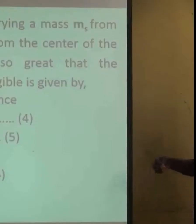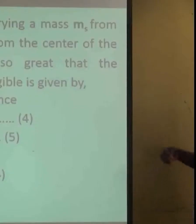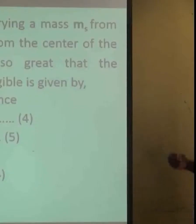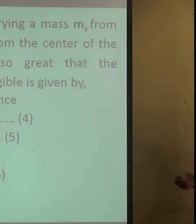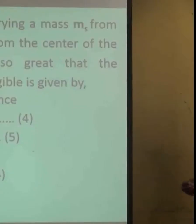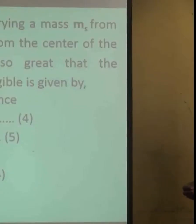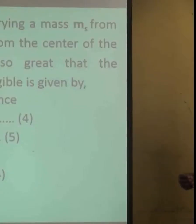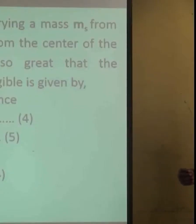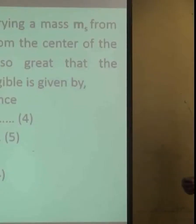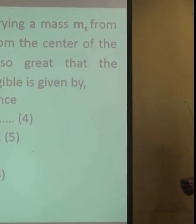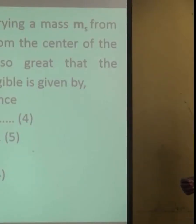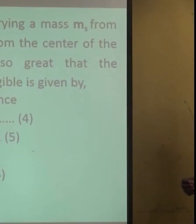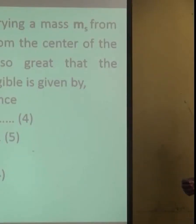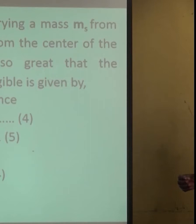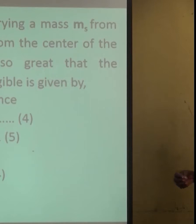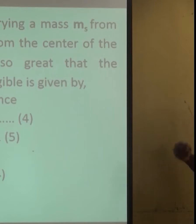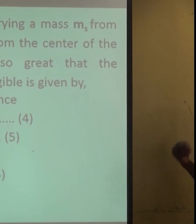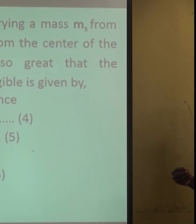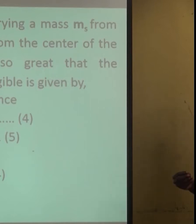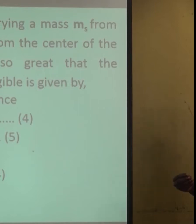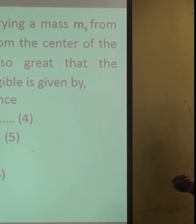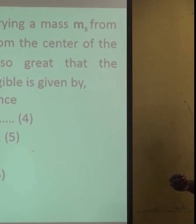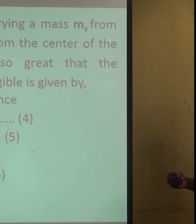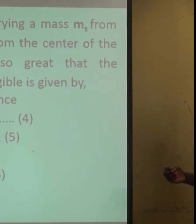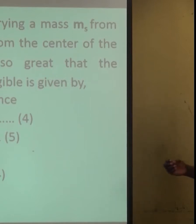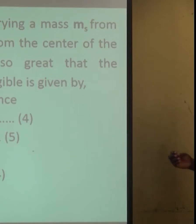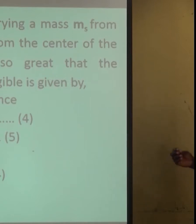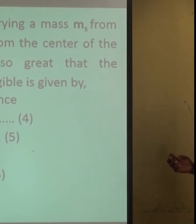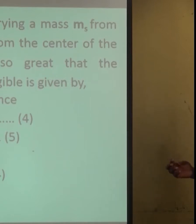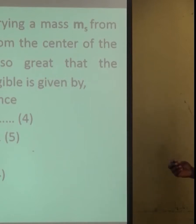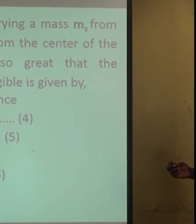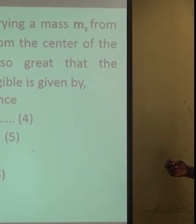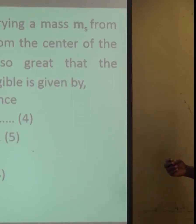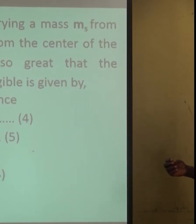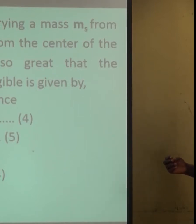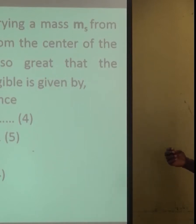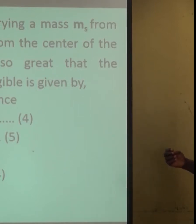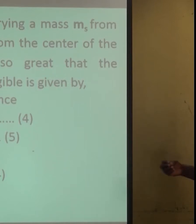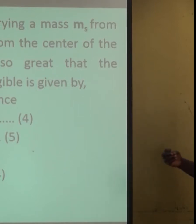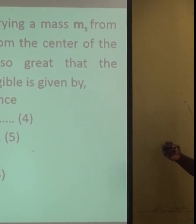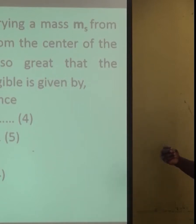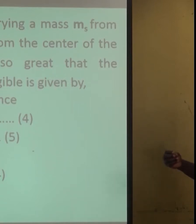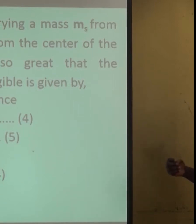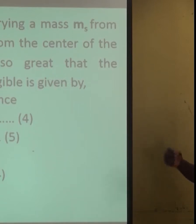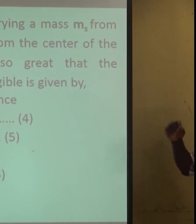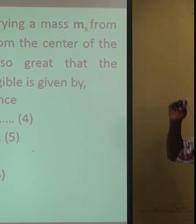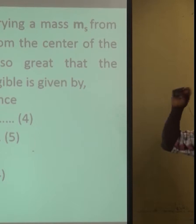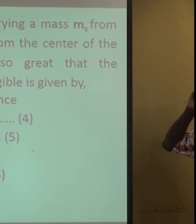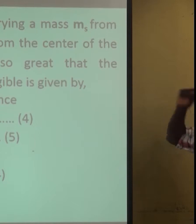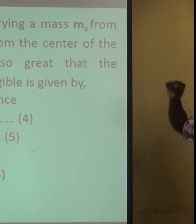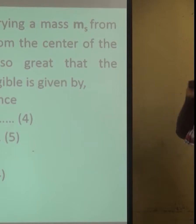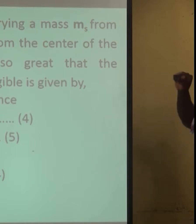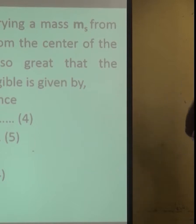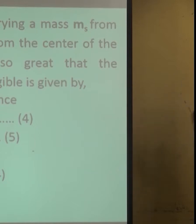Now, the work done in carrying a mass, ms, from a point at